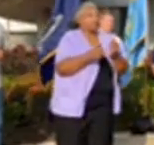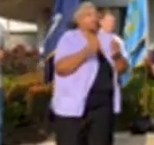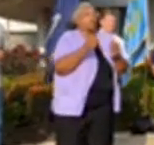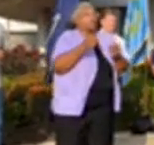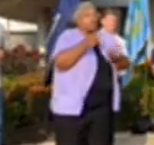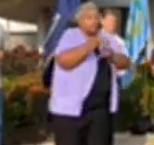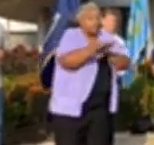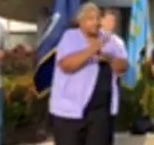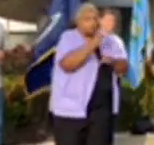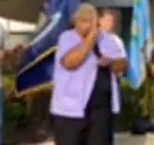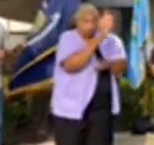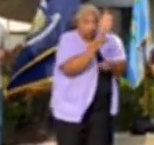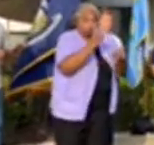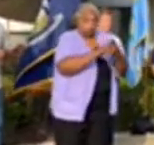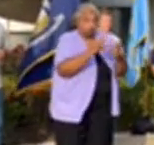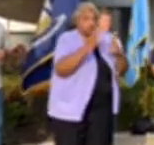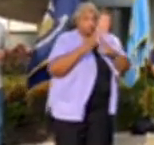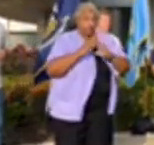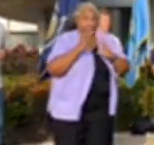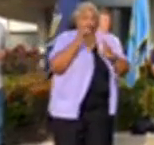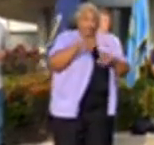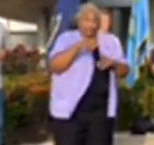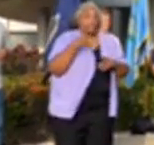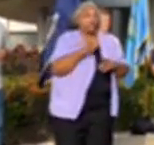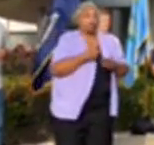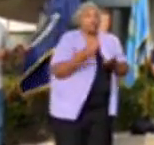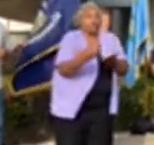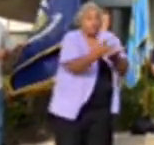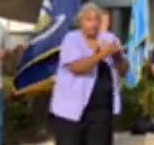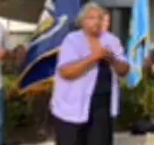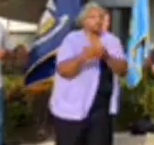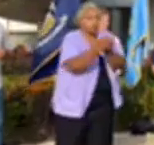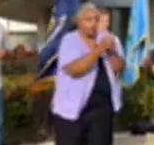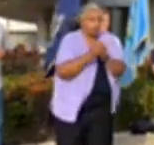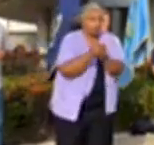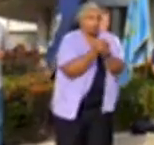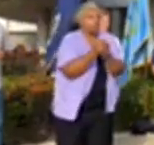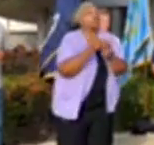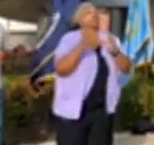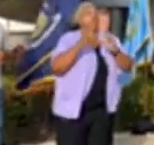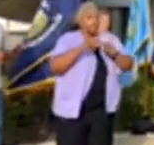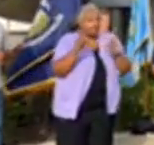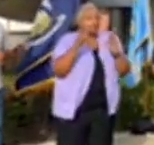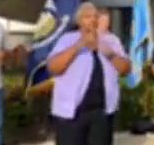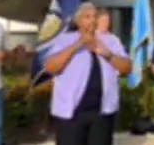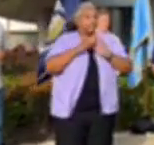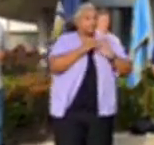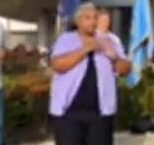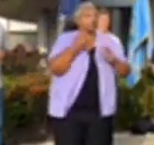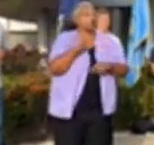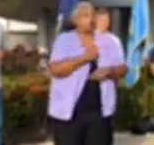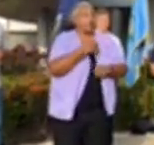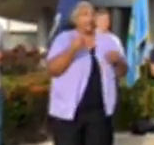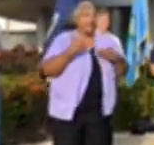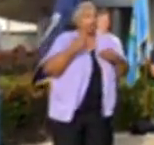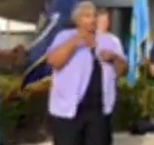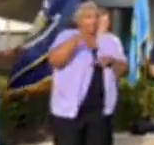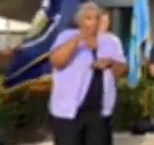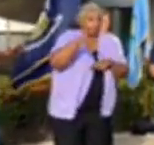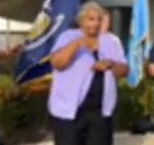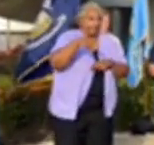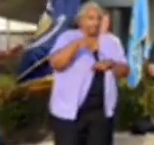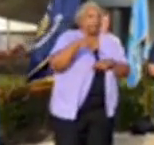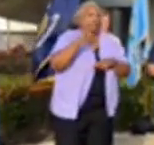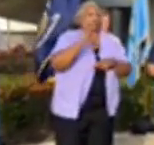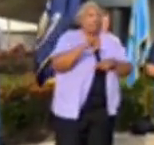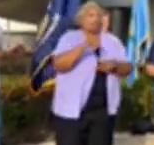to cities who are in need, and we collectively are those cities in need. This will